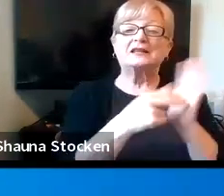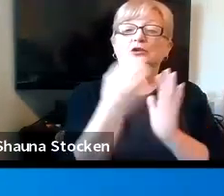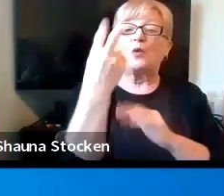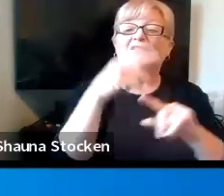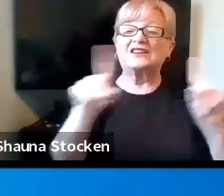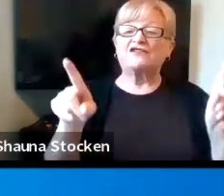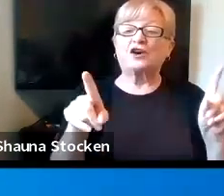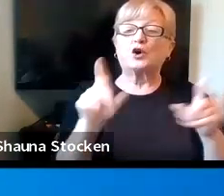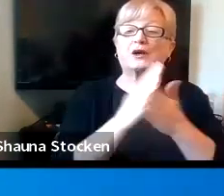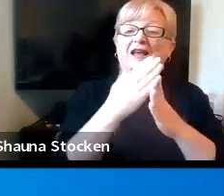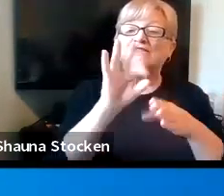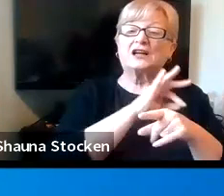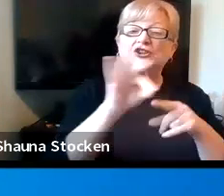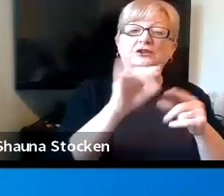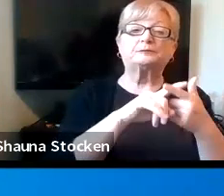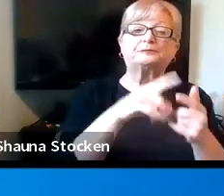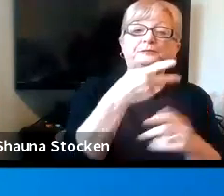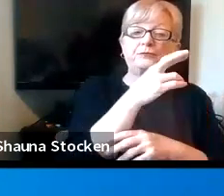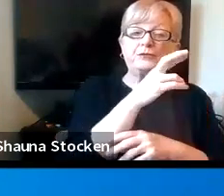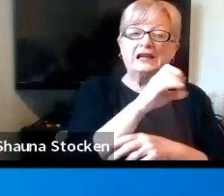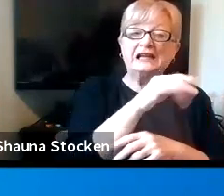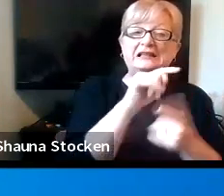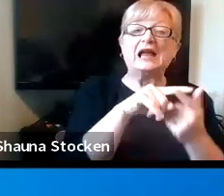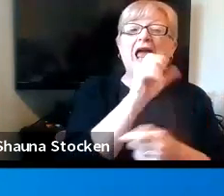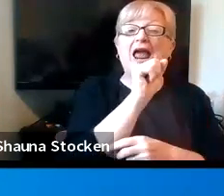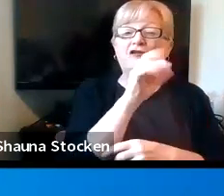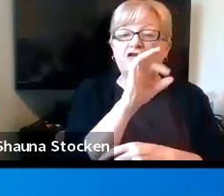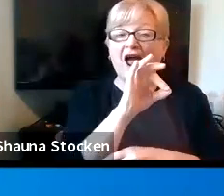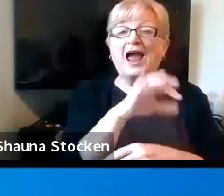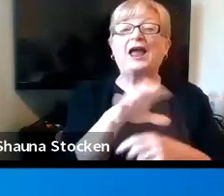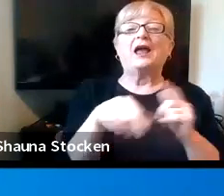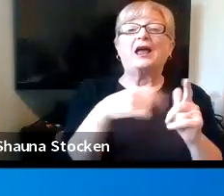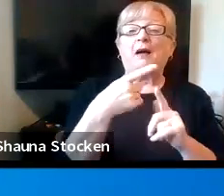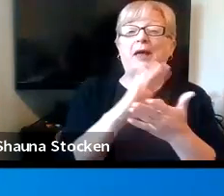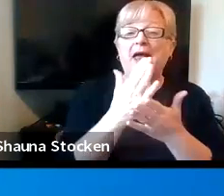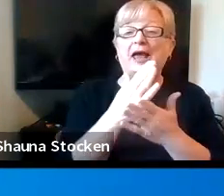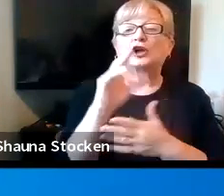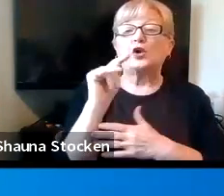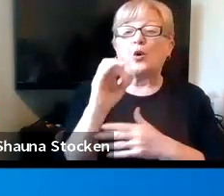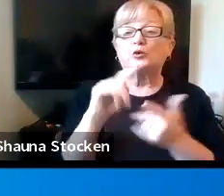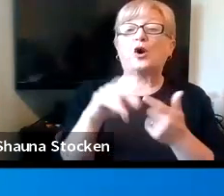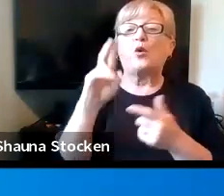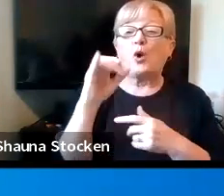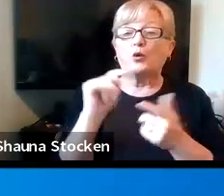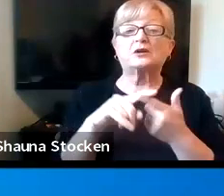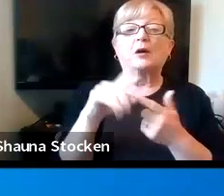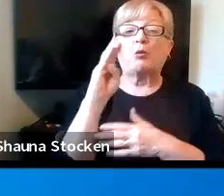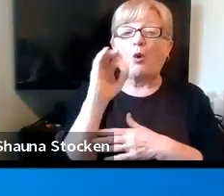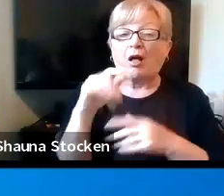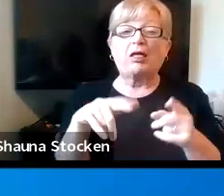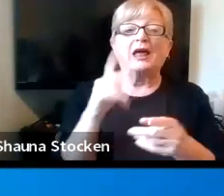cooking functions. Preheat, air fry, bake, toast, roast, broil, keep